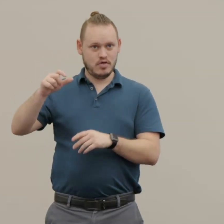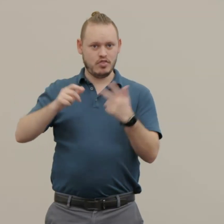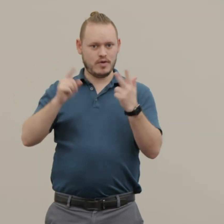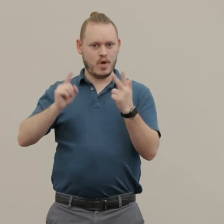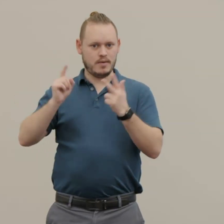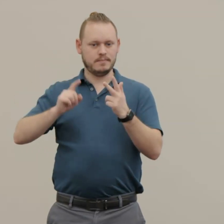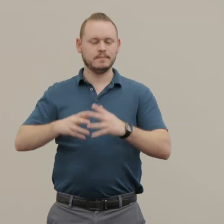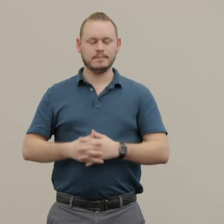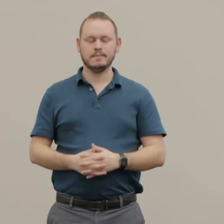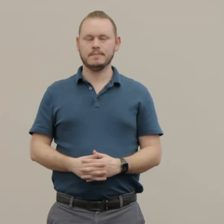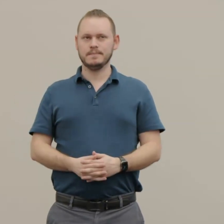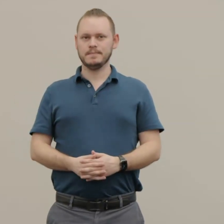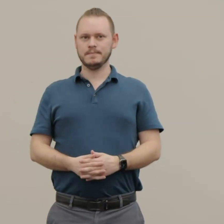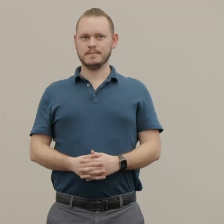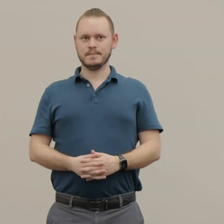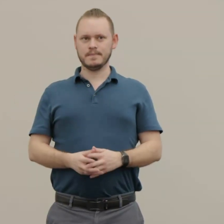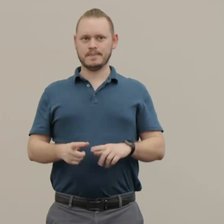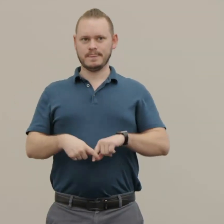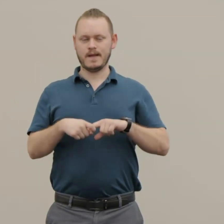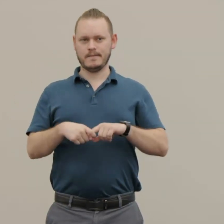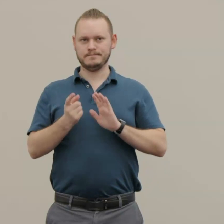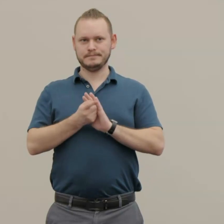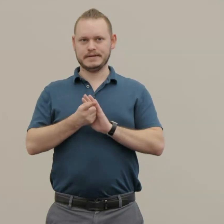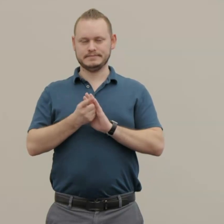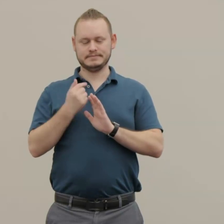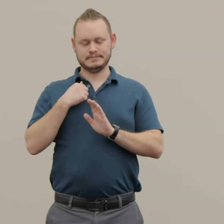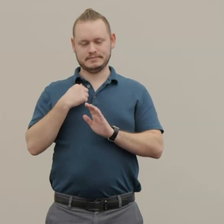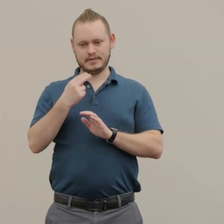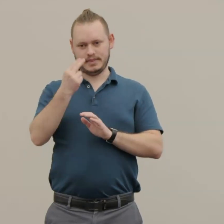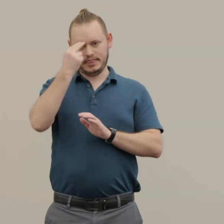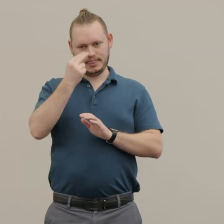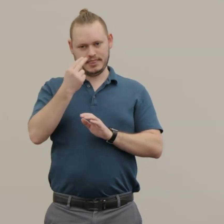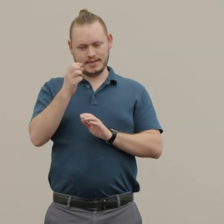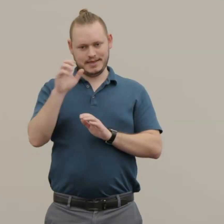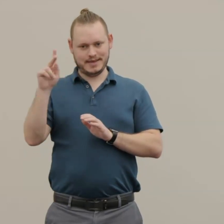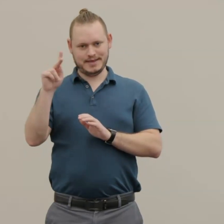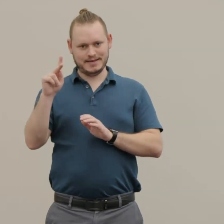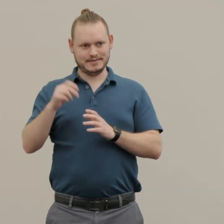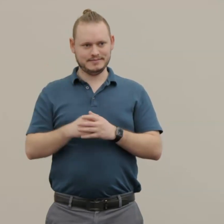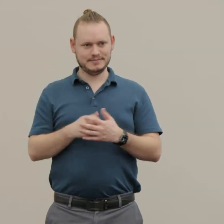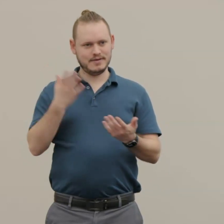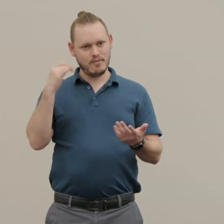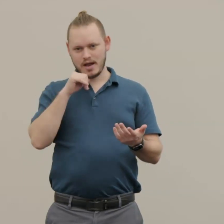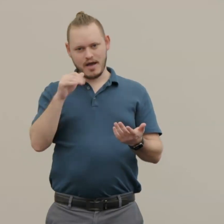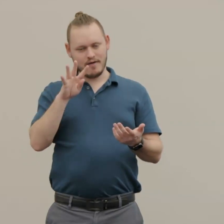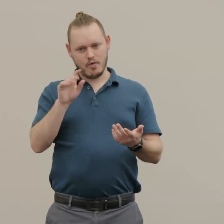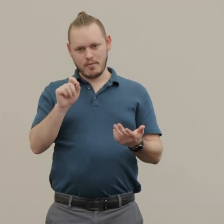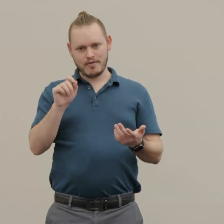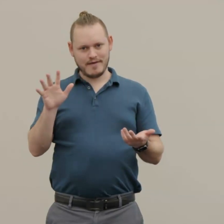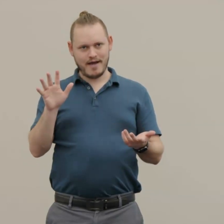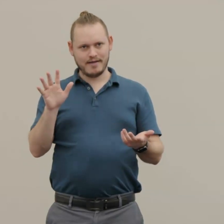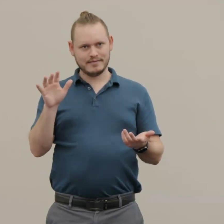3 to 1. And I'll pause for a moment because I'm that geek. Why didn't we make it 4.5 to 1?